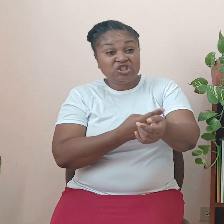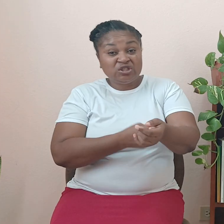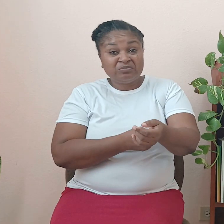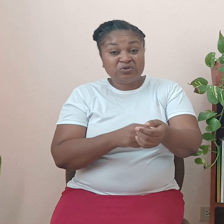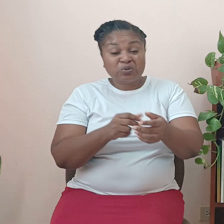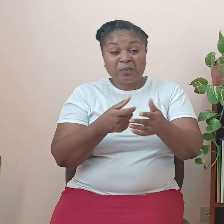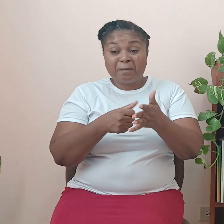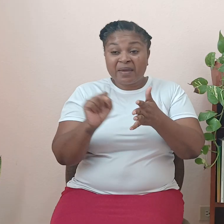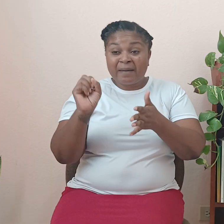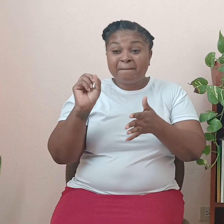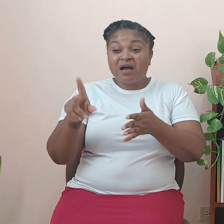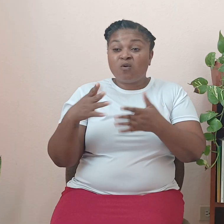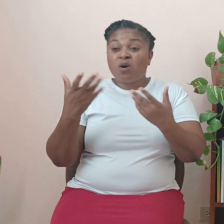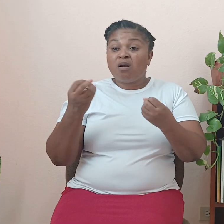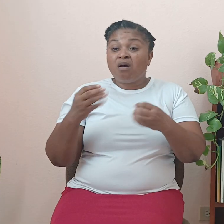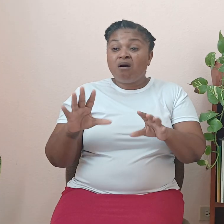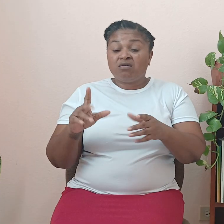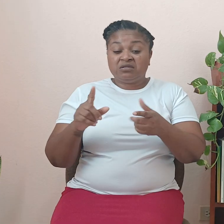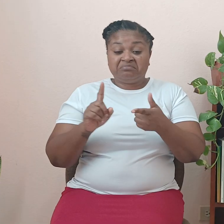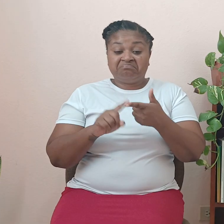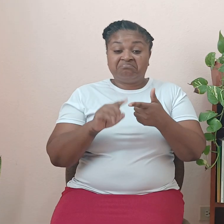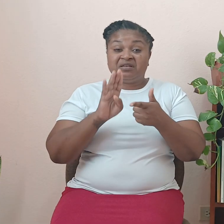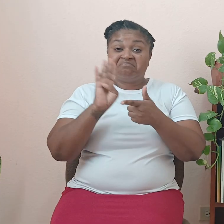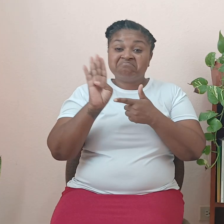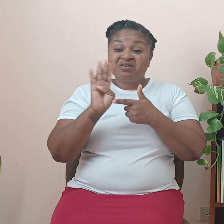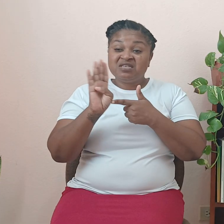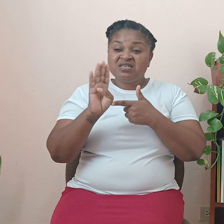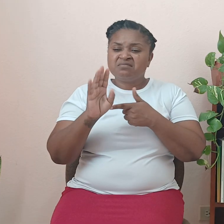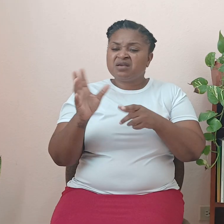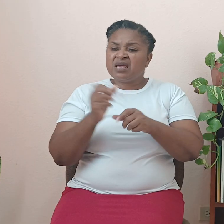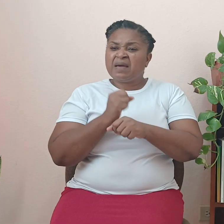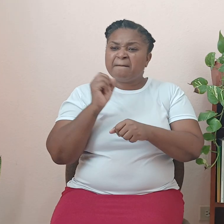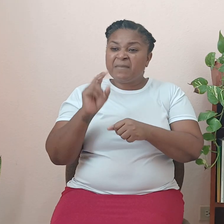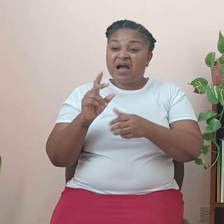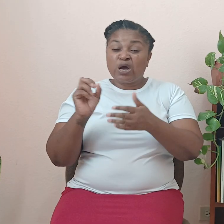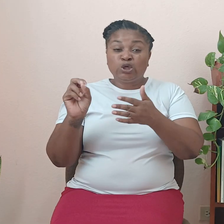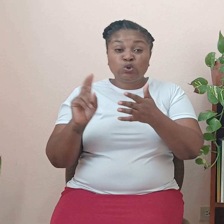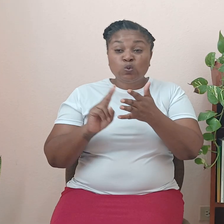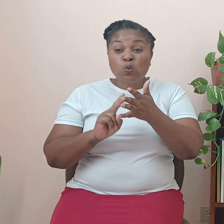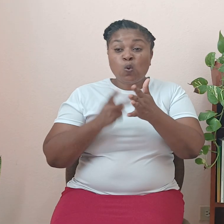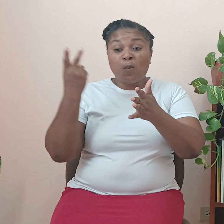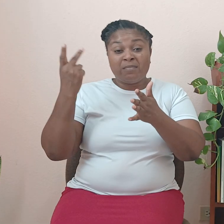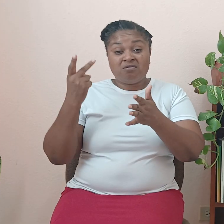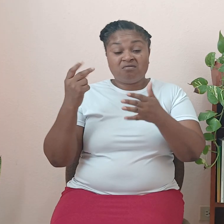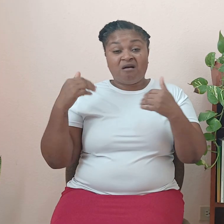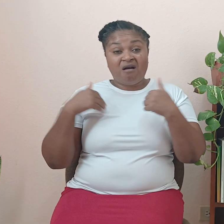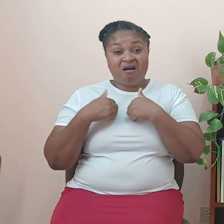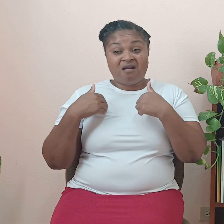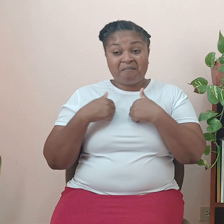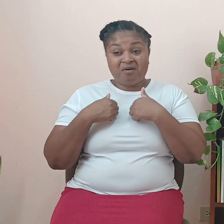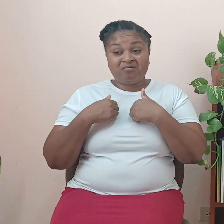B. Job got twice as many animals as he had before as a reward.